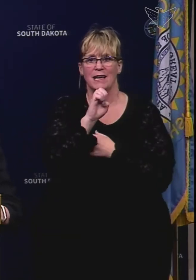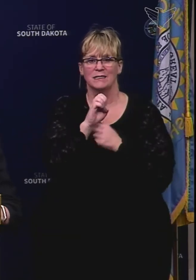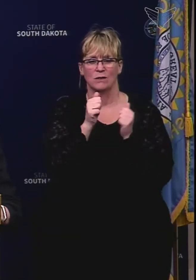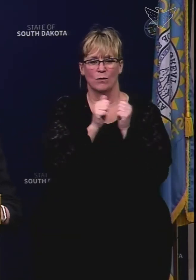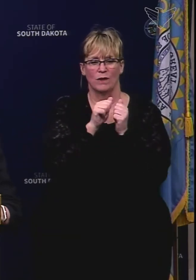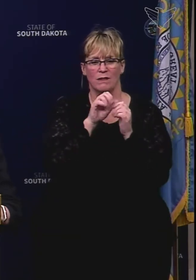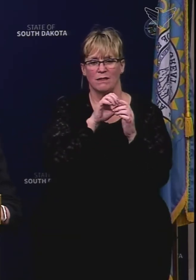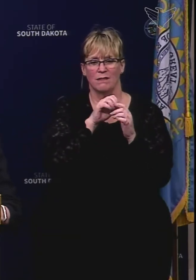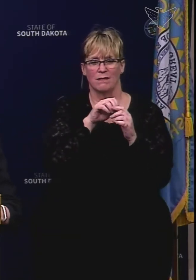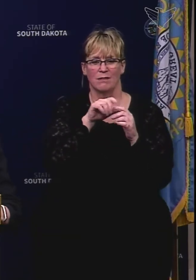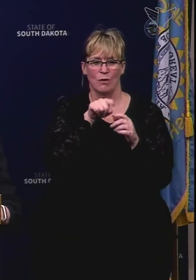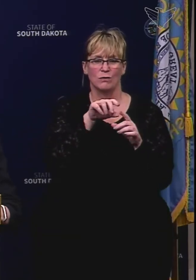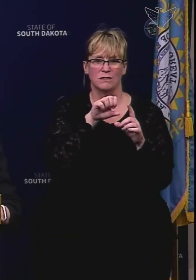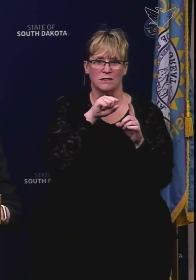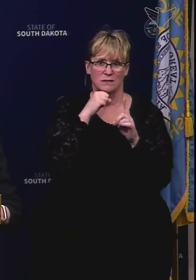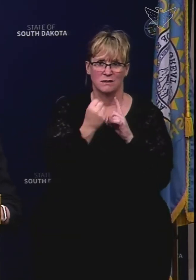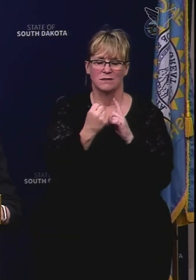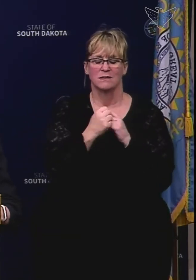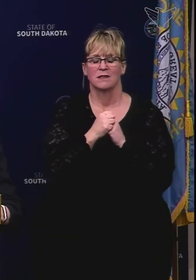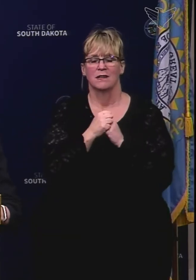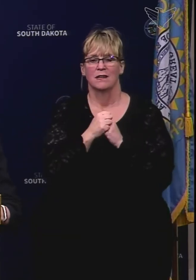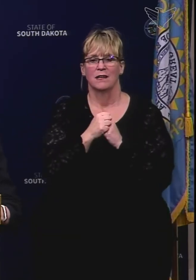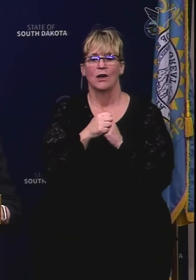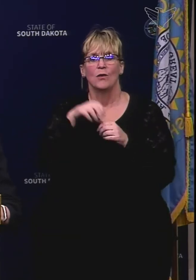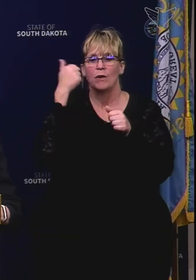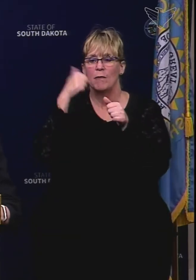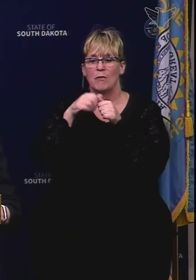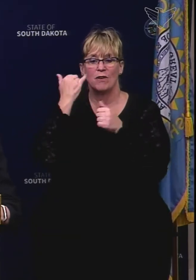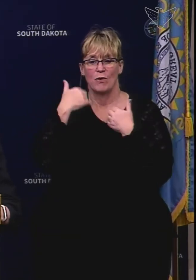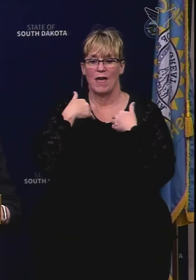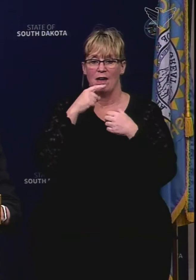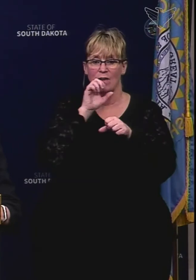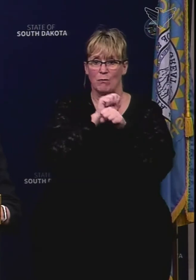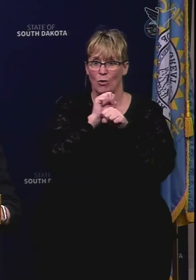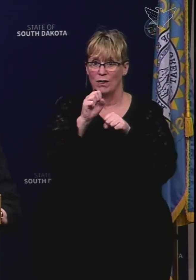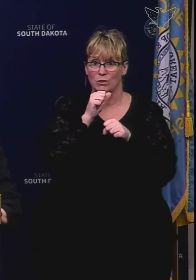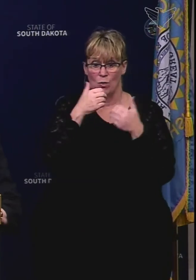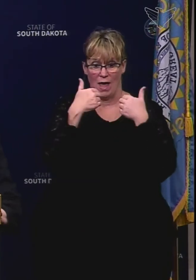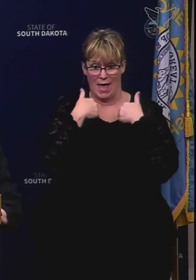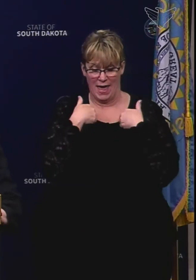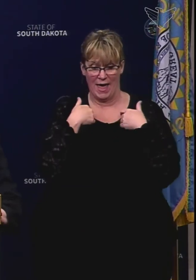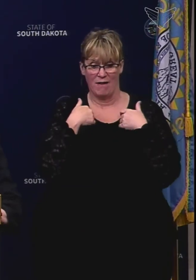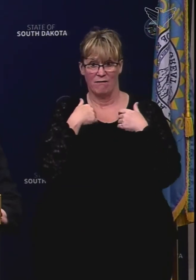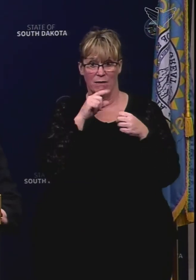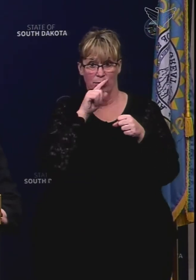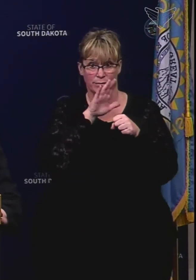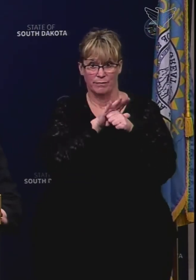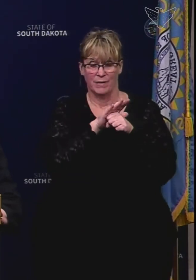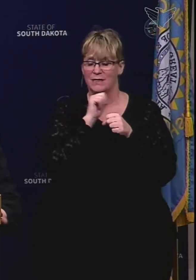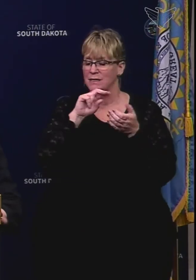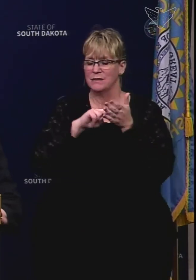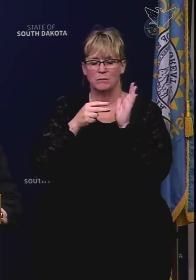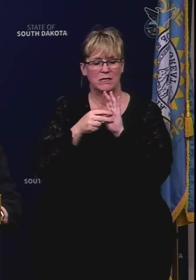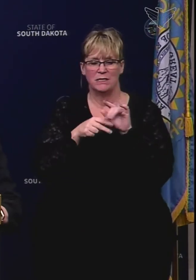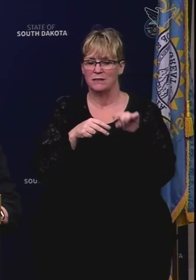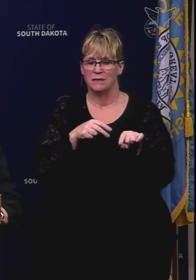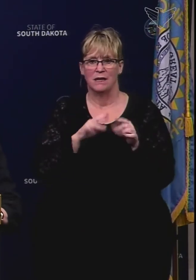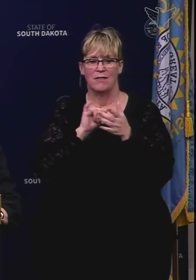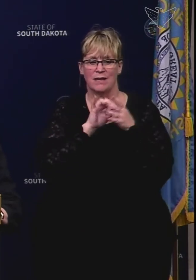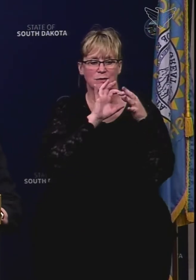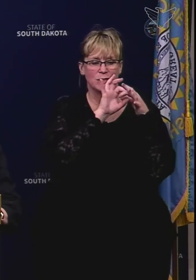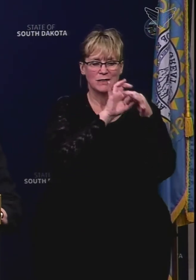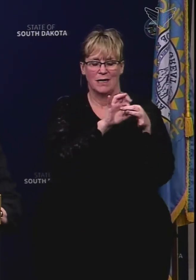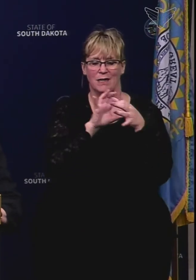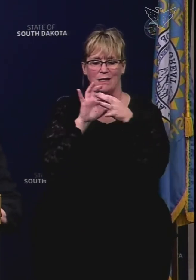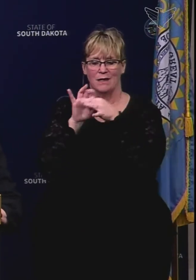those cases. Remember, just because we've got employees that are positive doesn't mean that the positive COVID cases related